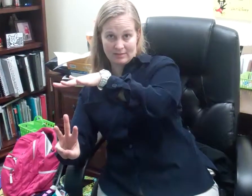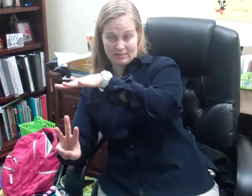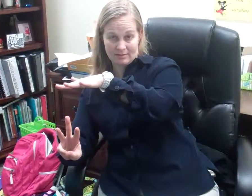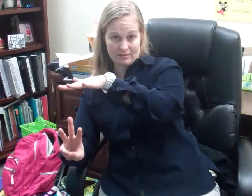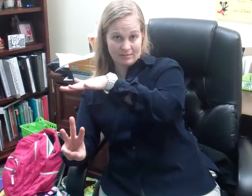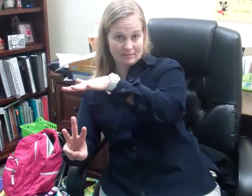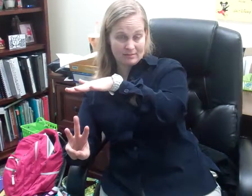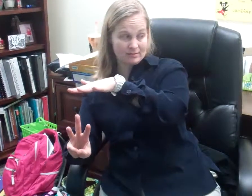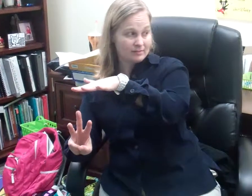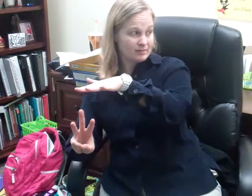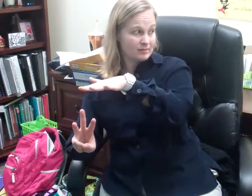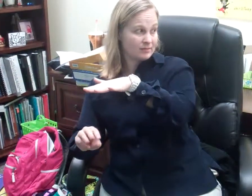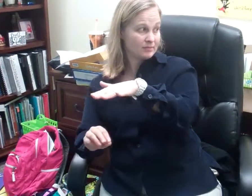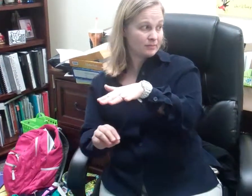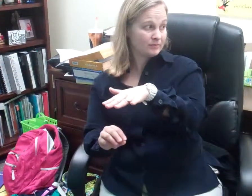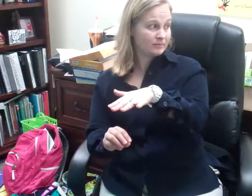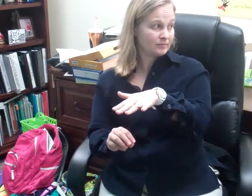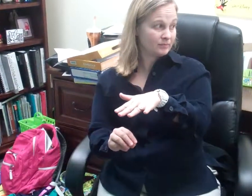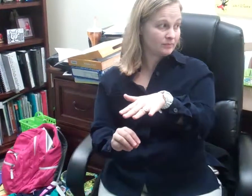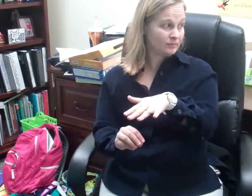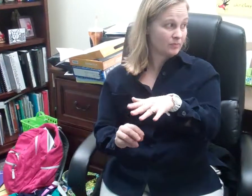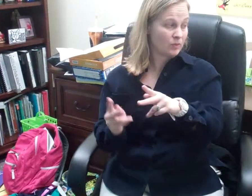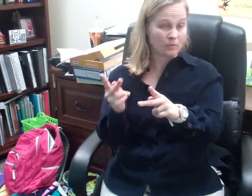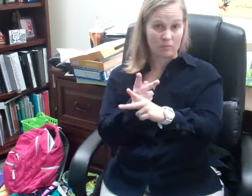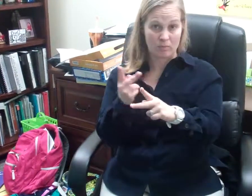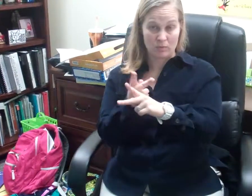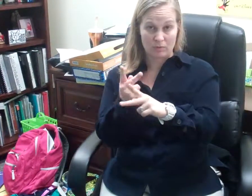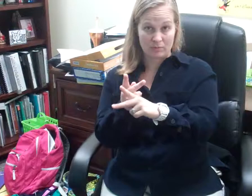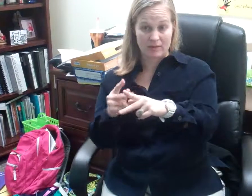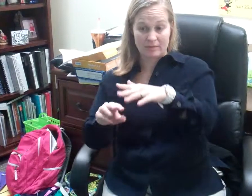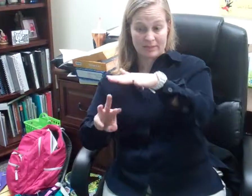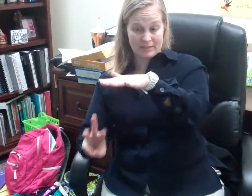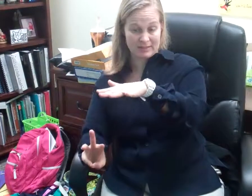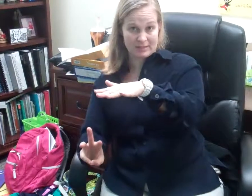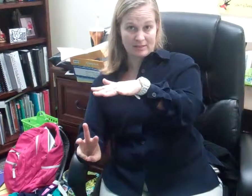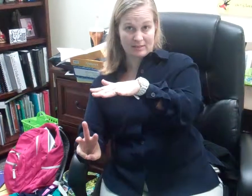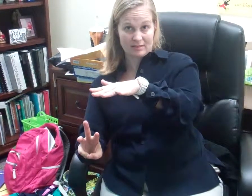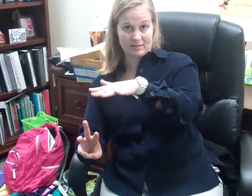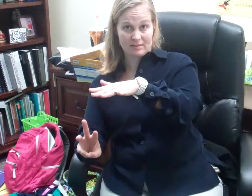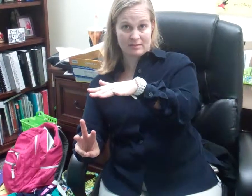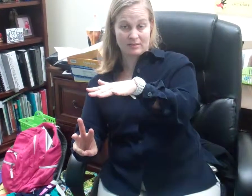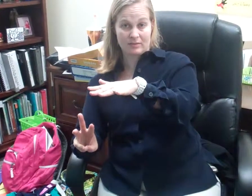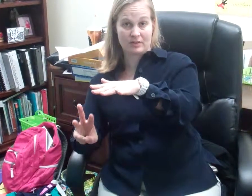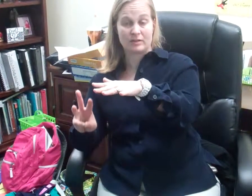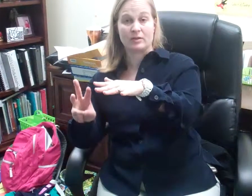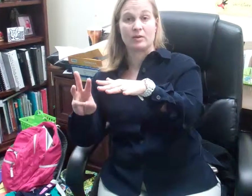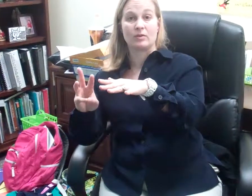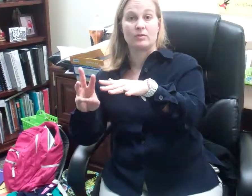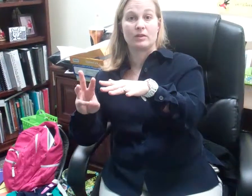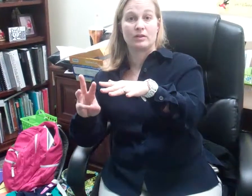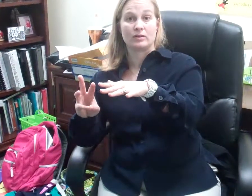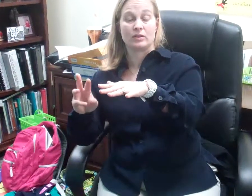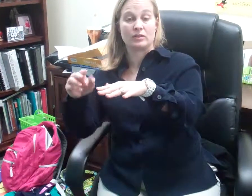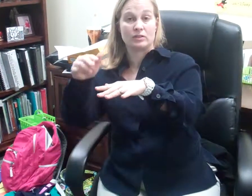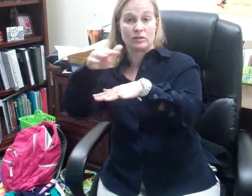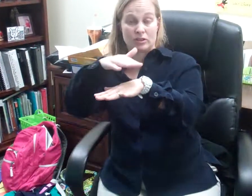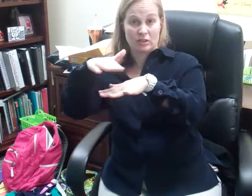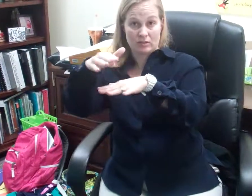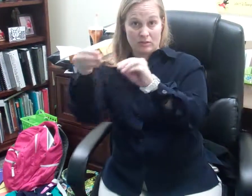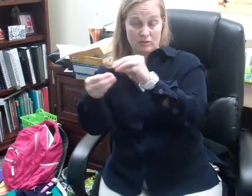And when we multiply the denominator of a fraction by 6, we must also multiply the numerator by 6, so